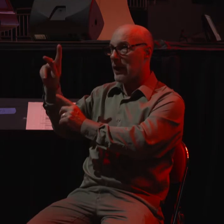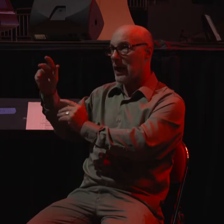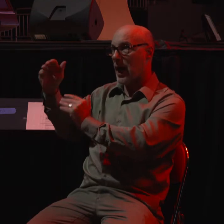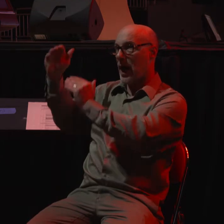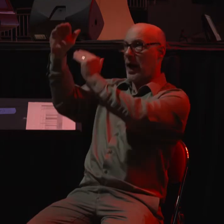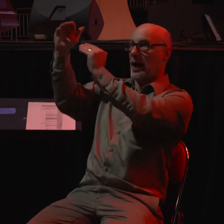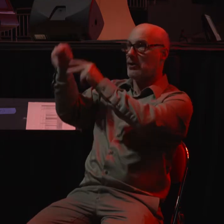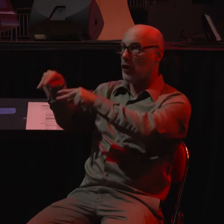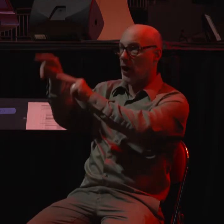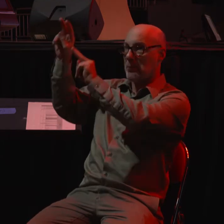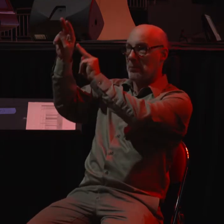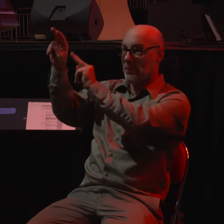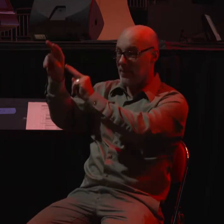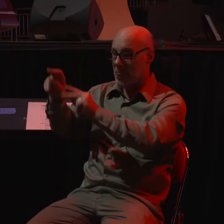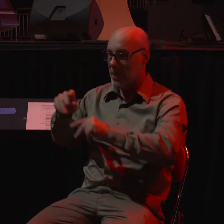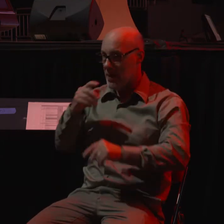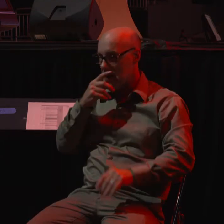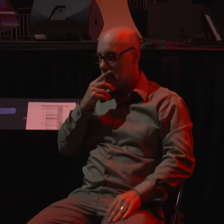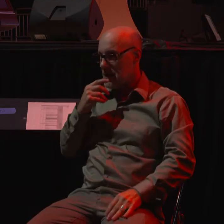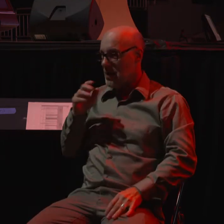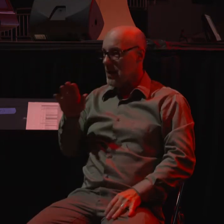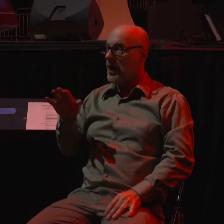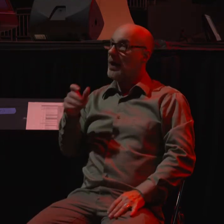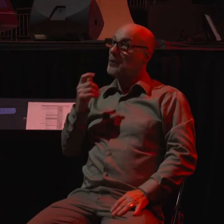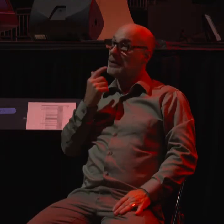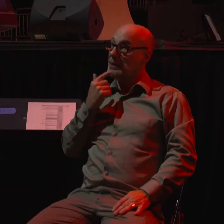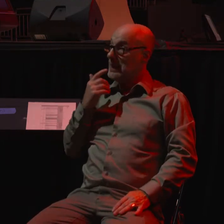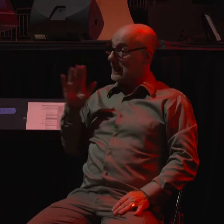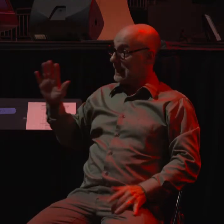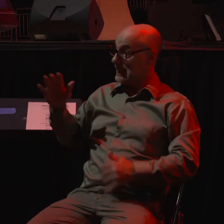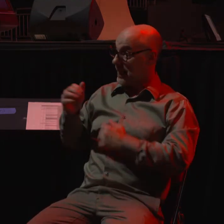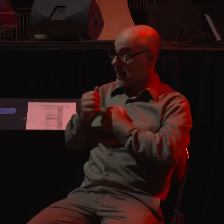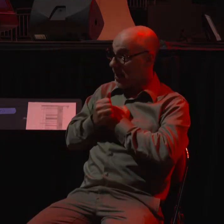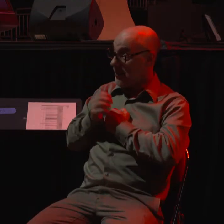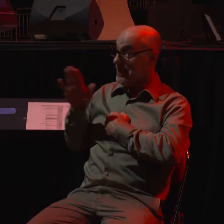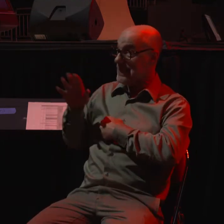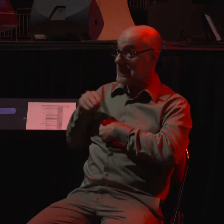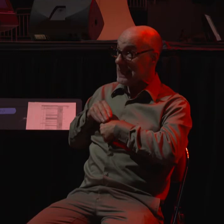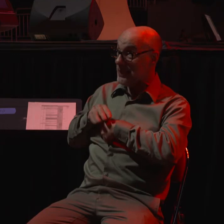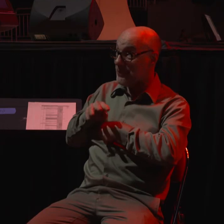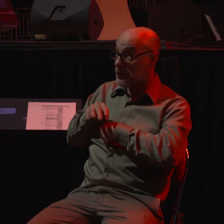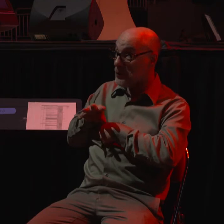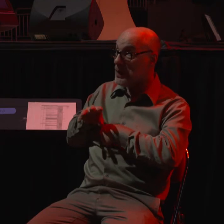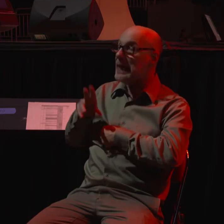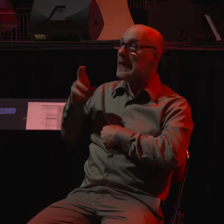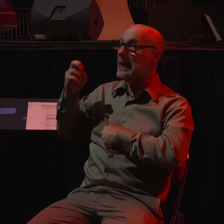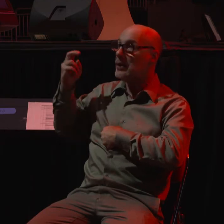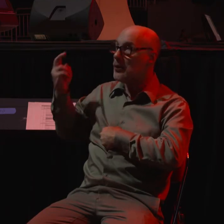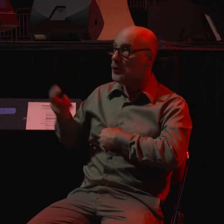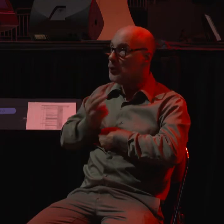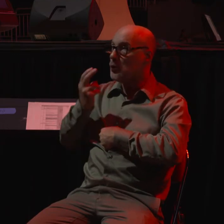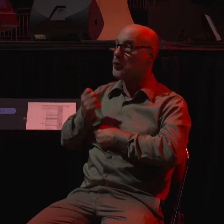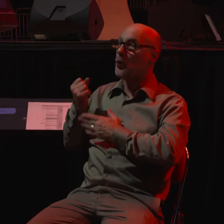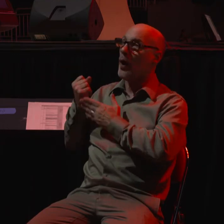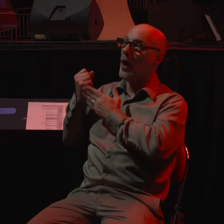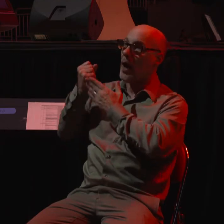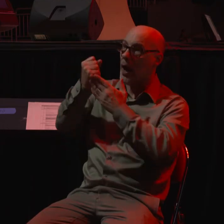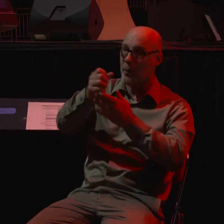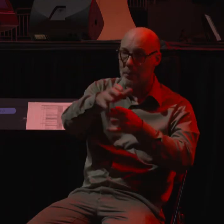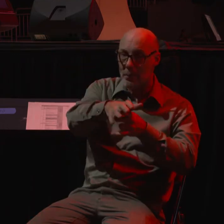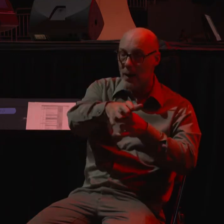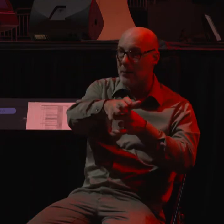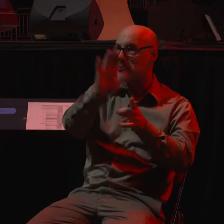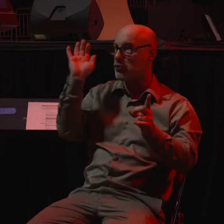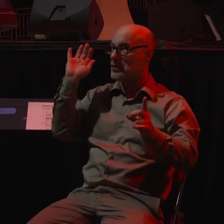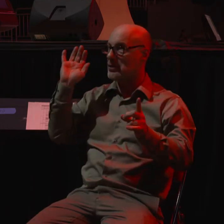I'd simply say that he leveraged his love and his influence in order to help the oppressed and the